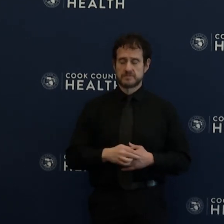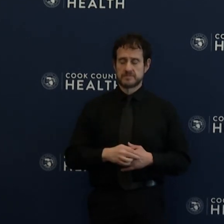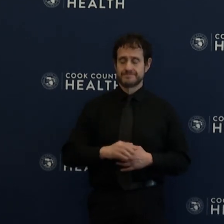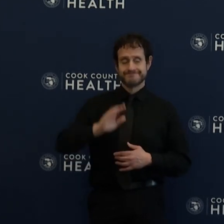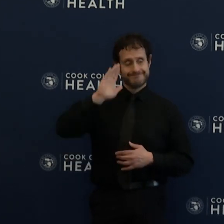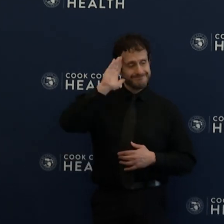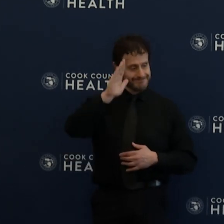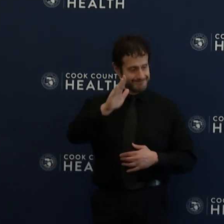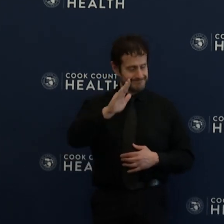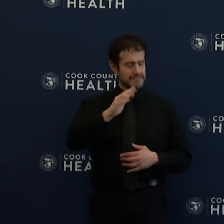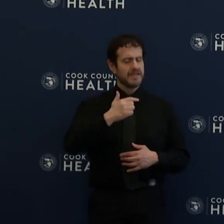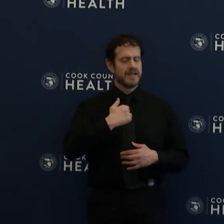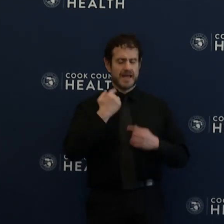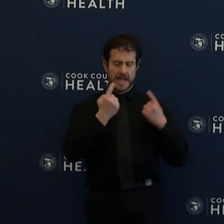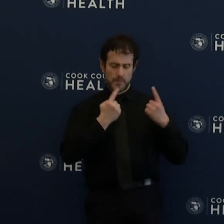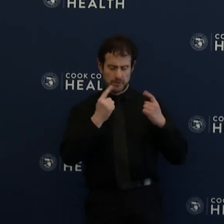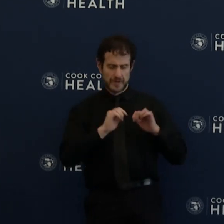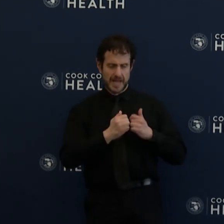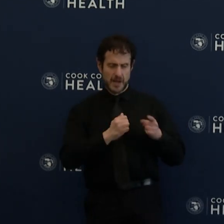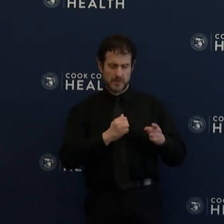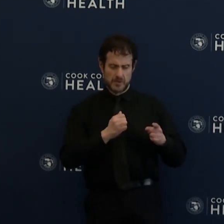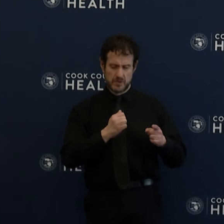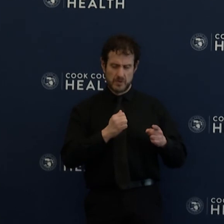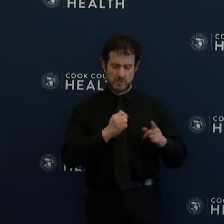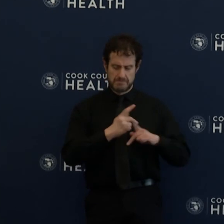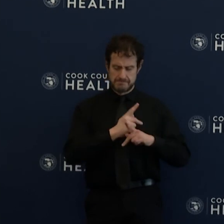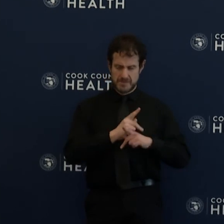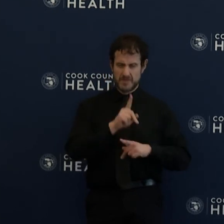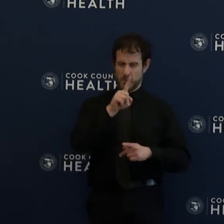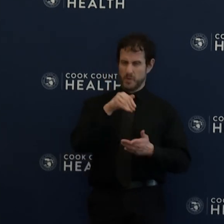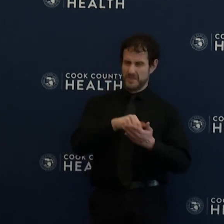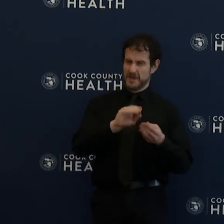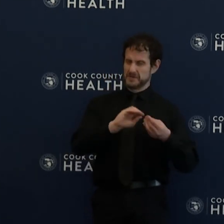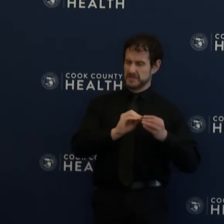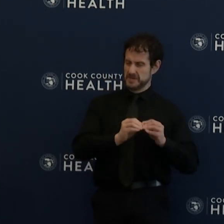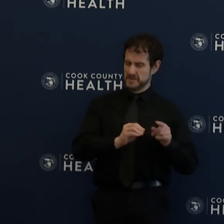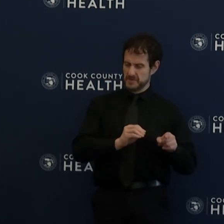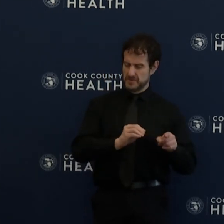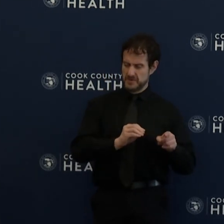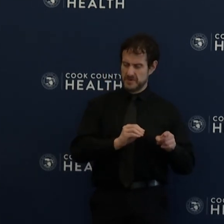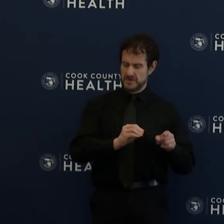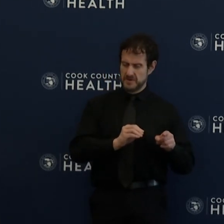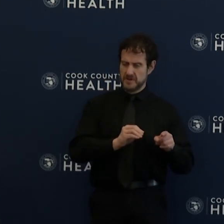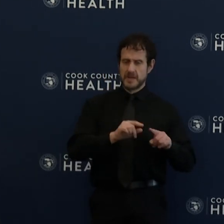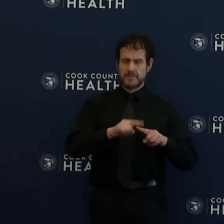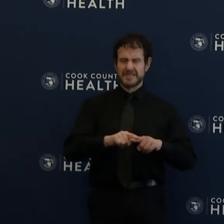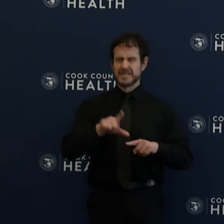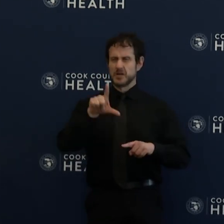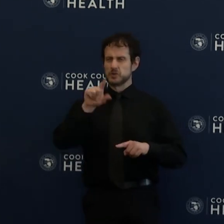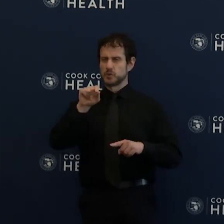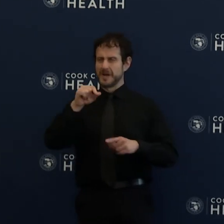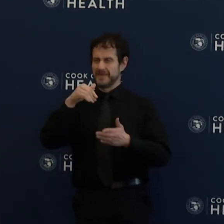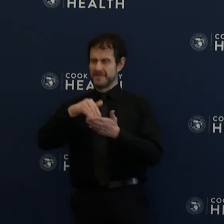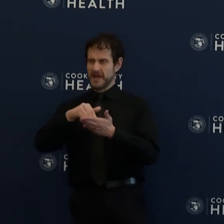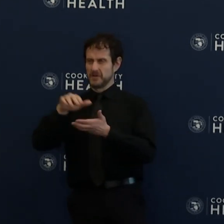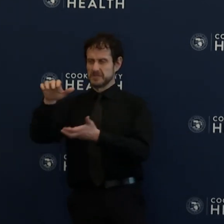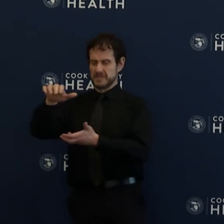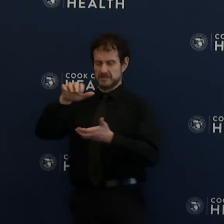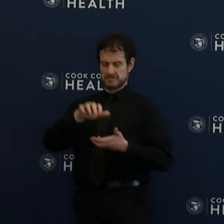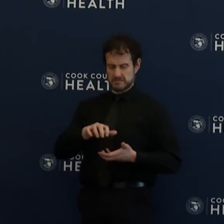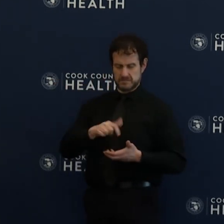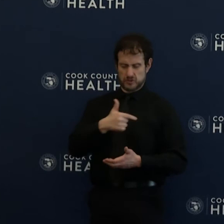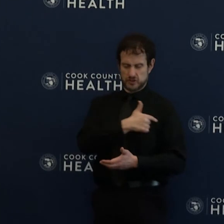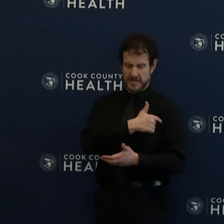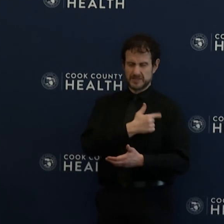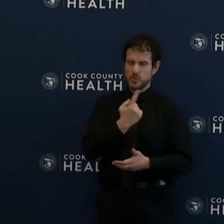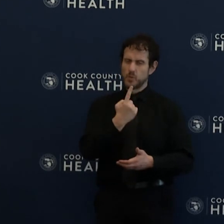Hi, I'm wondering how you came up with that 1,000 number based on the 20,000 doses that you're getting. Why 1,000